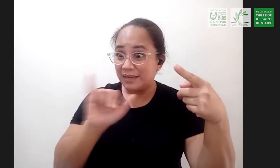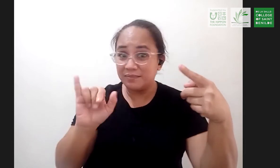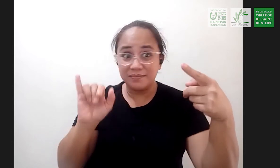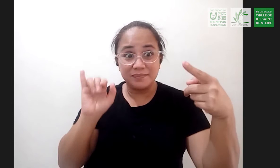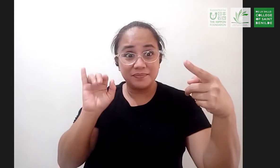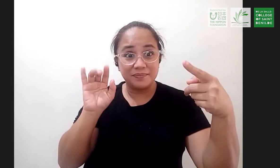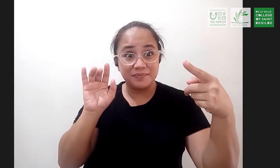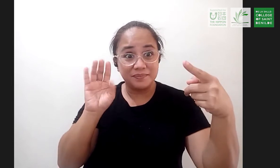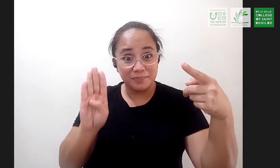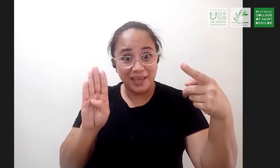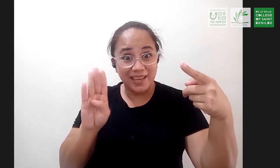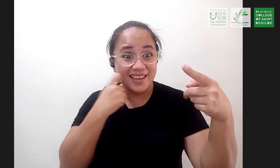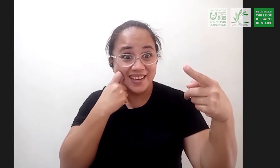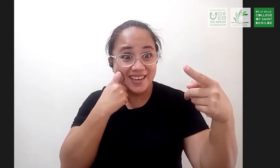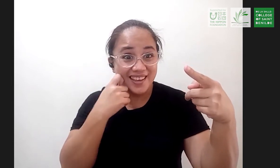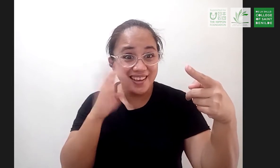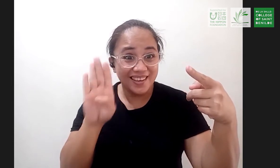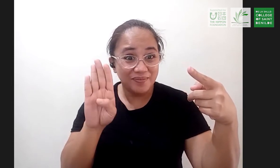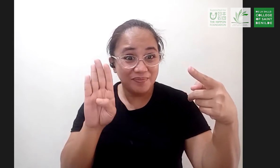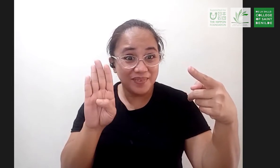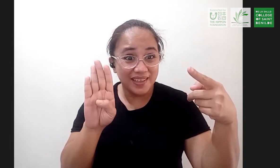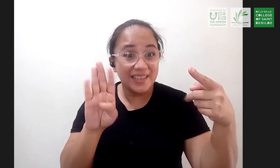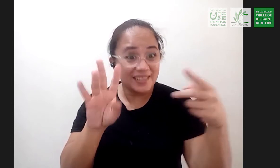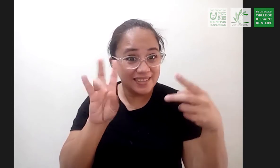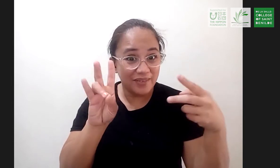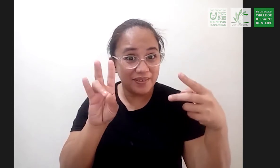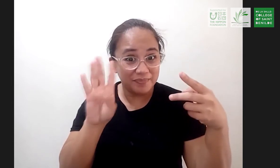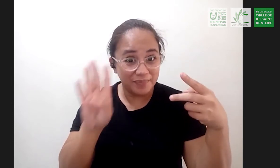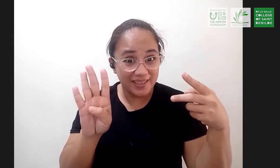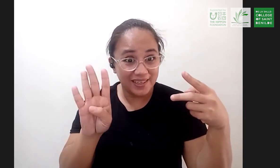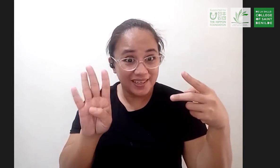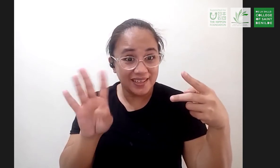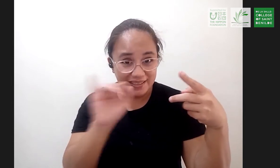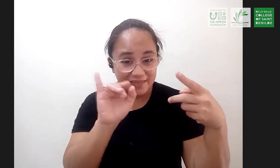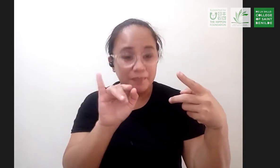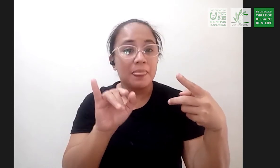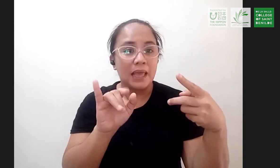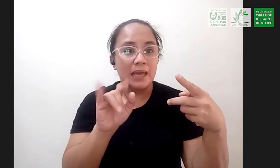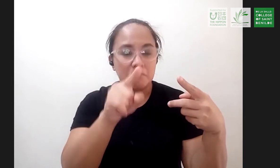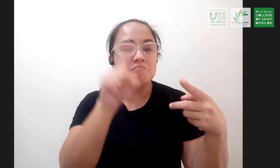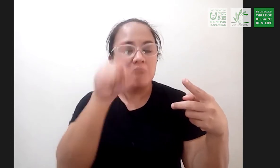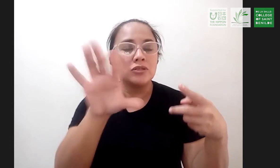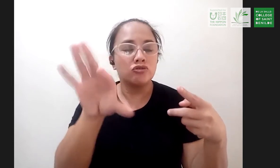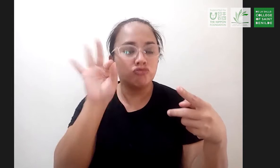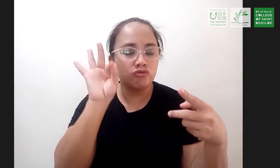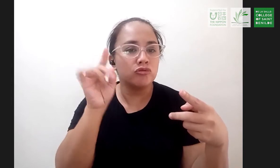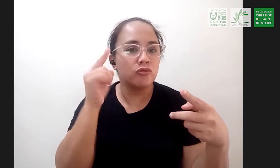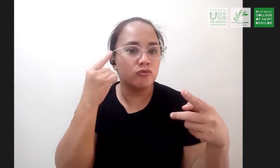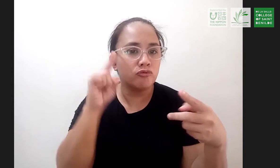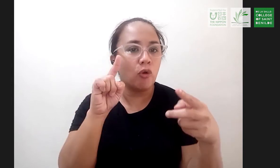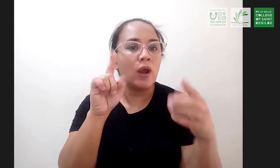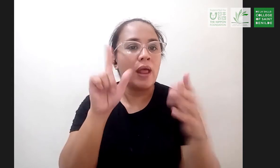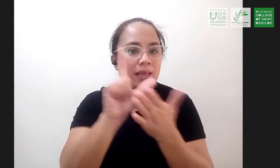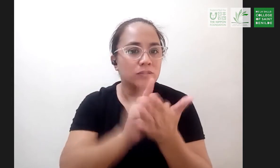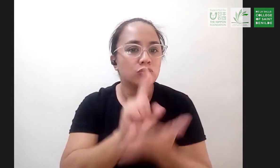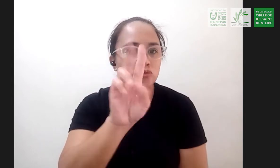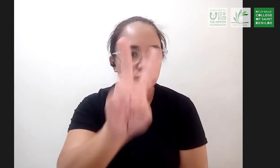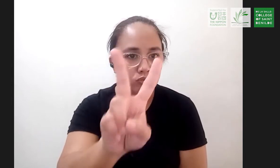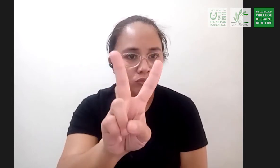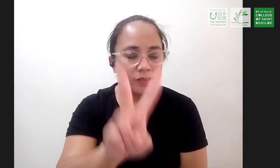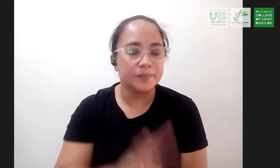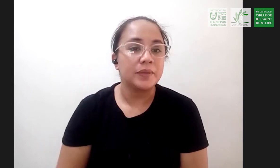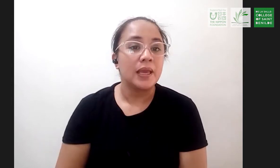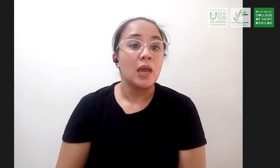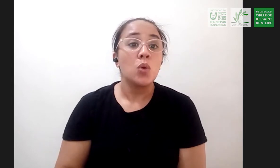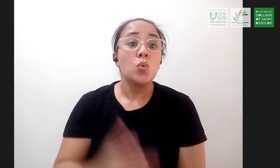your example 7. That's the one you should choose for lesson 2. And then we can talk